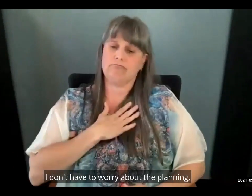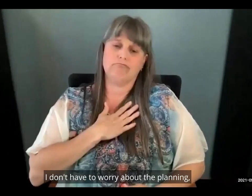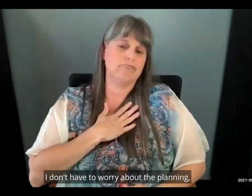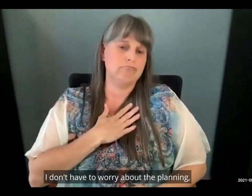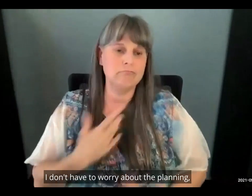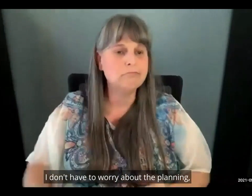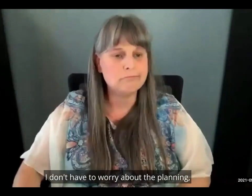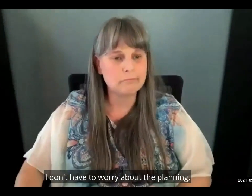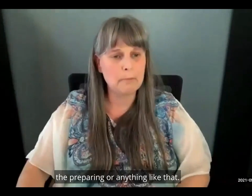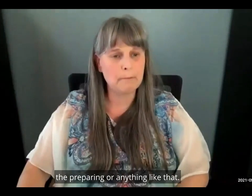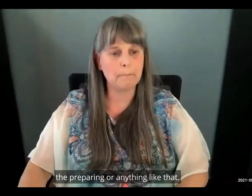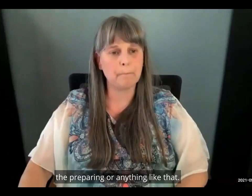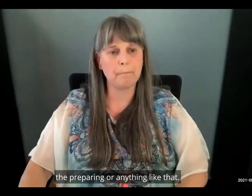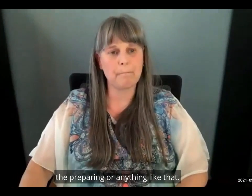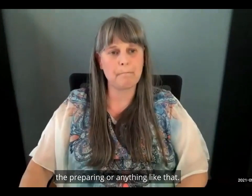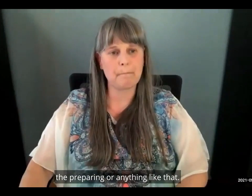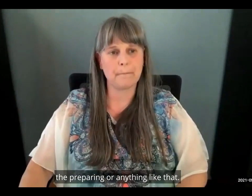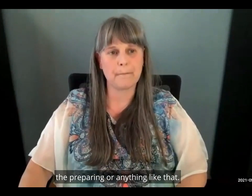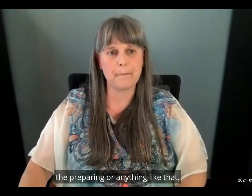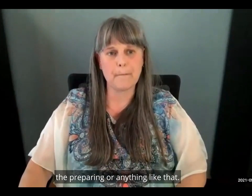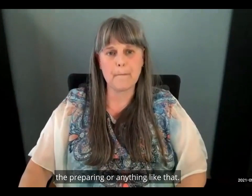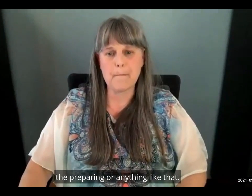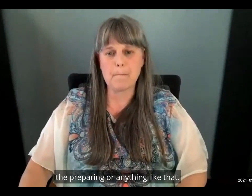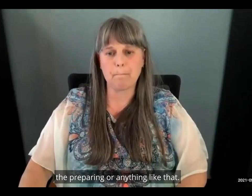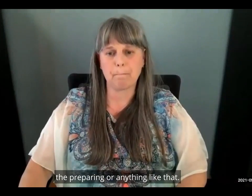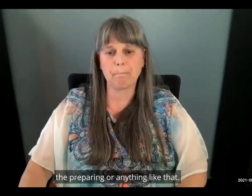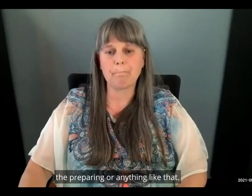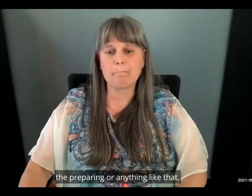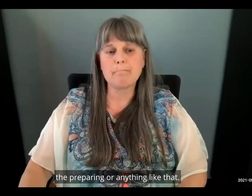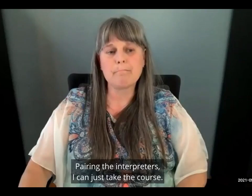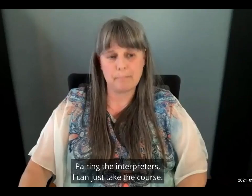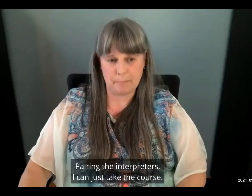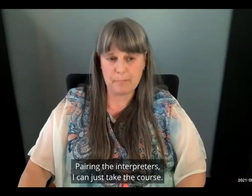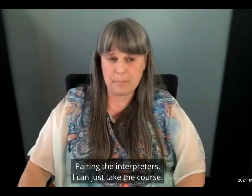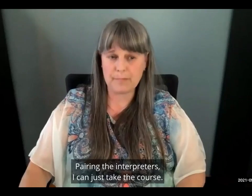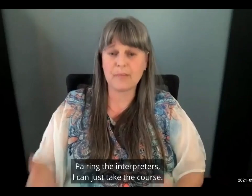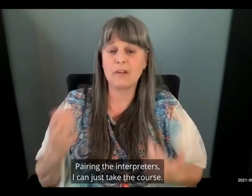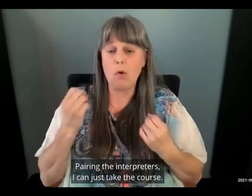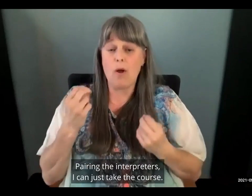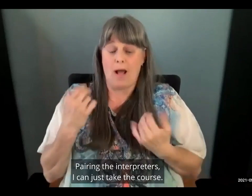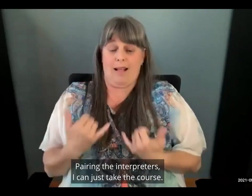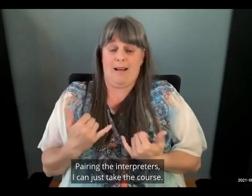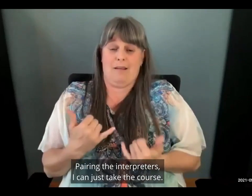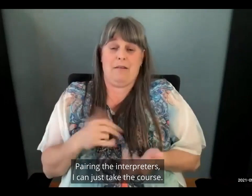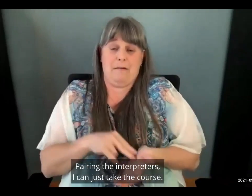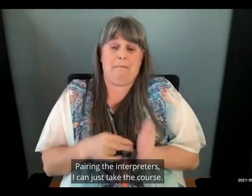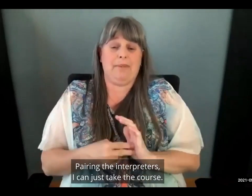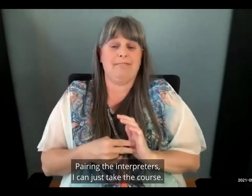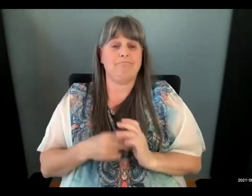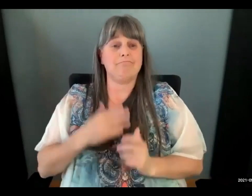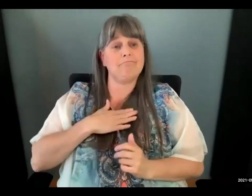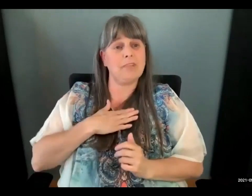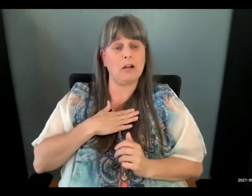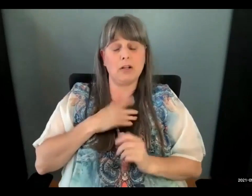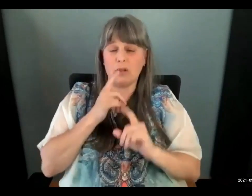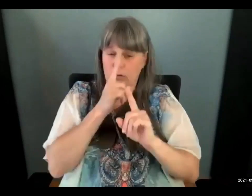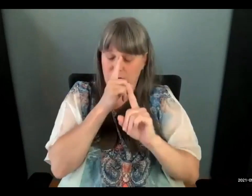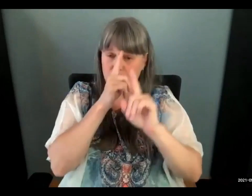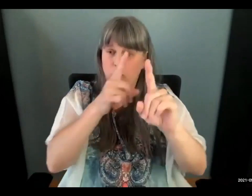have to worry about the planning, the, you know, the preparing or anything like that, preparing the interpreters. I can just take the course.